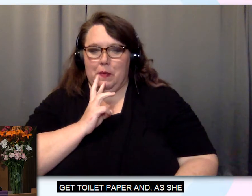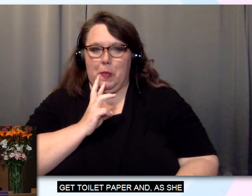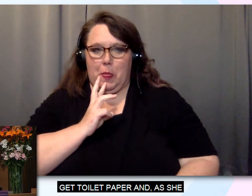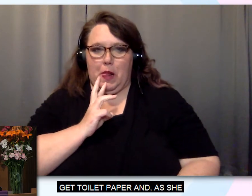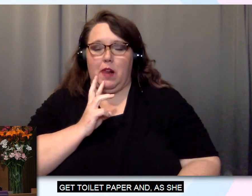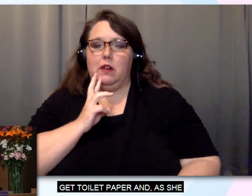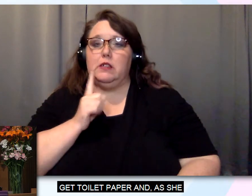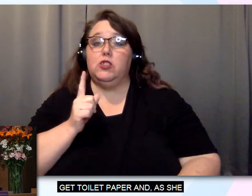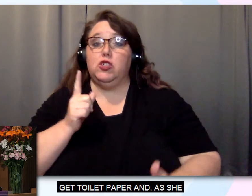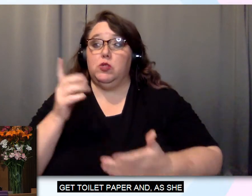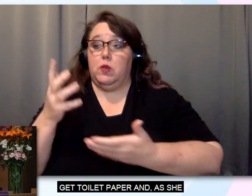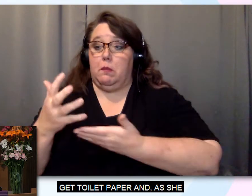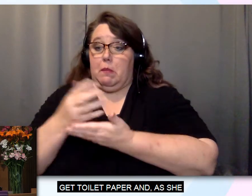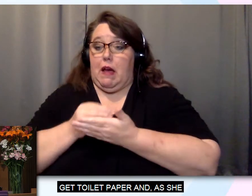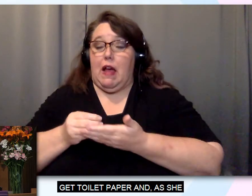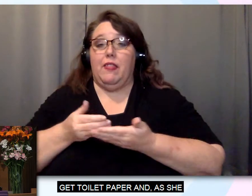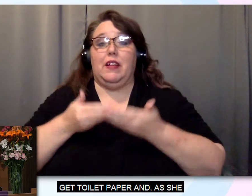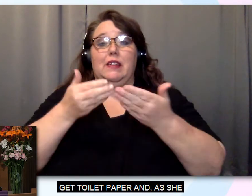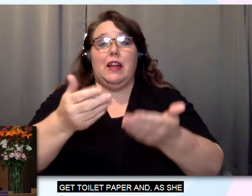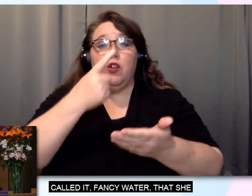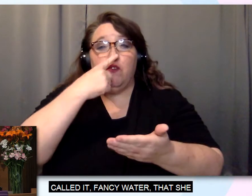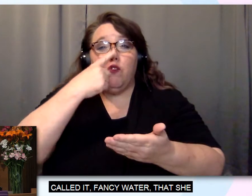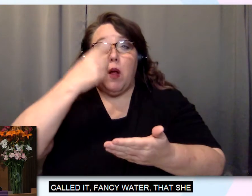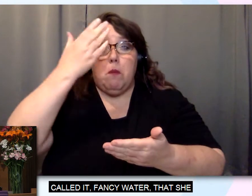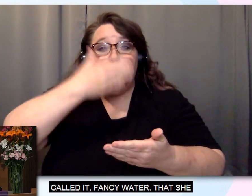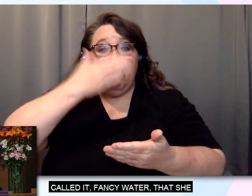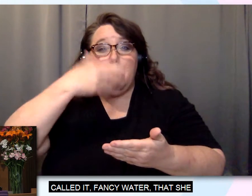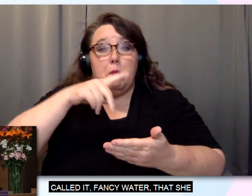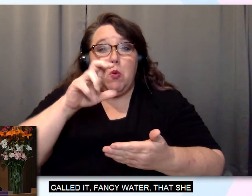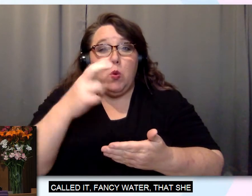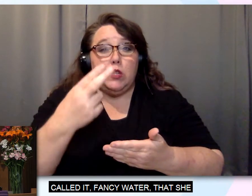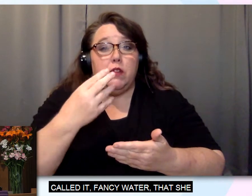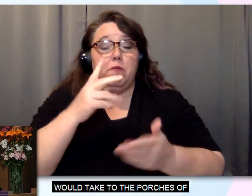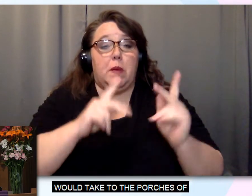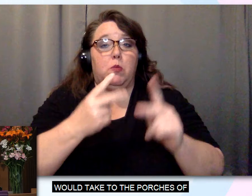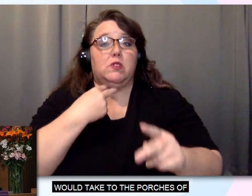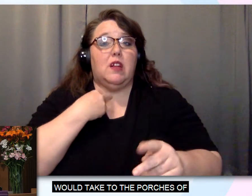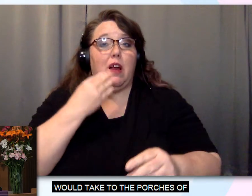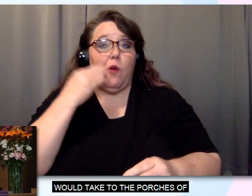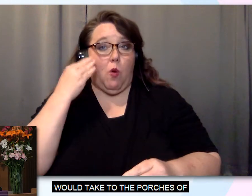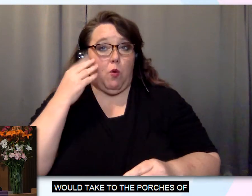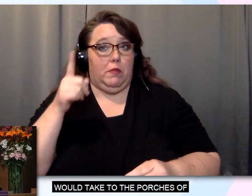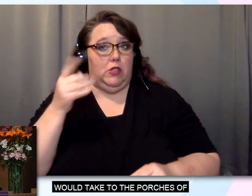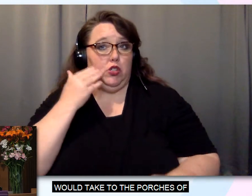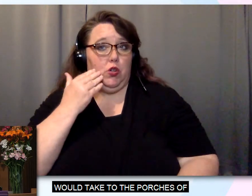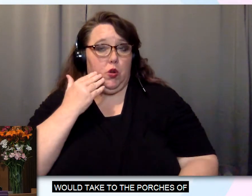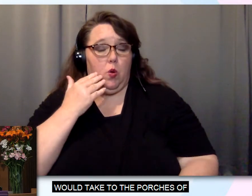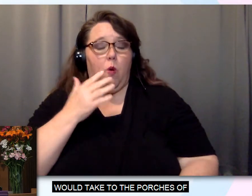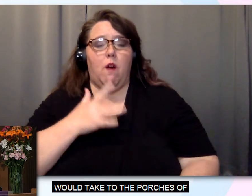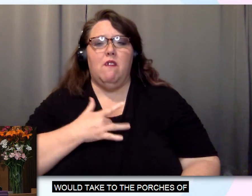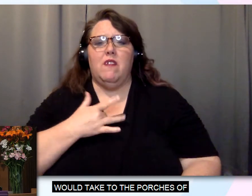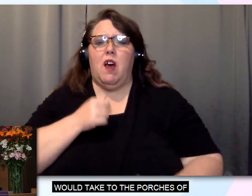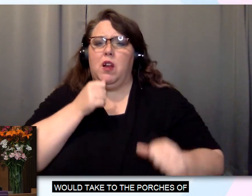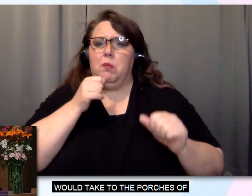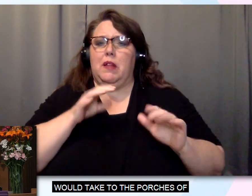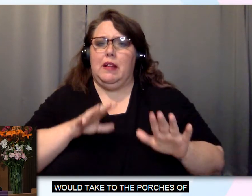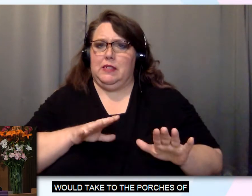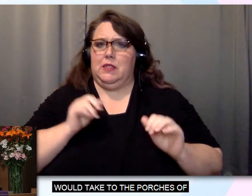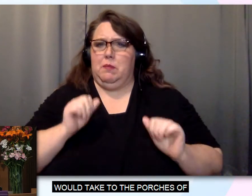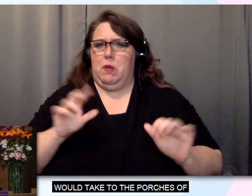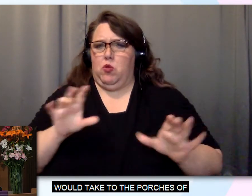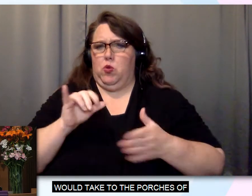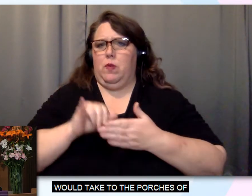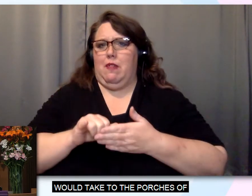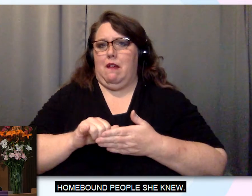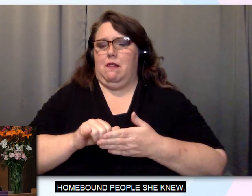water, that she would take to the front porches of homebound people that she knew. It was a blessing for